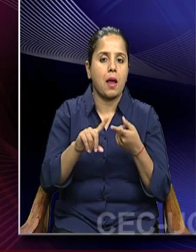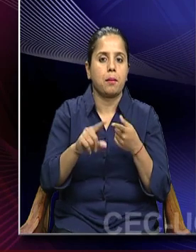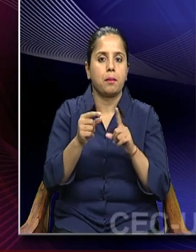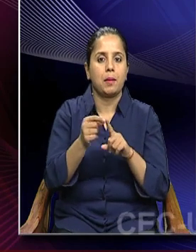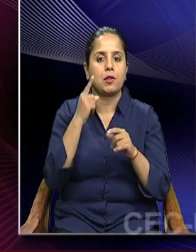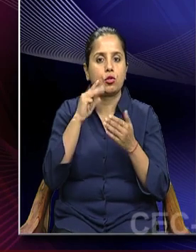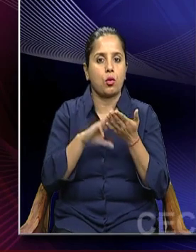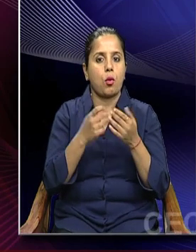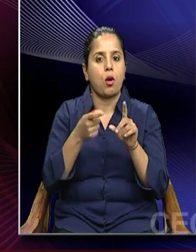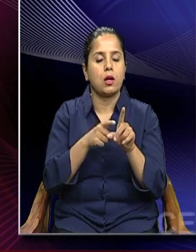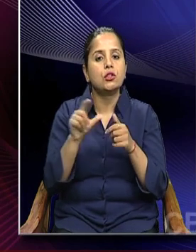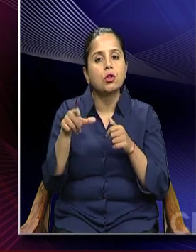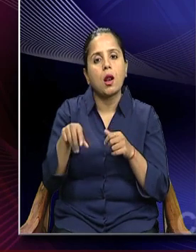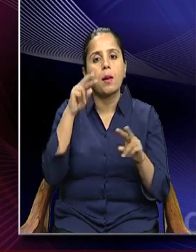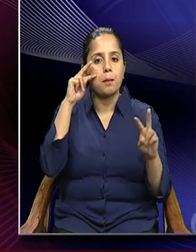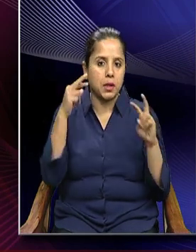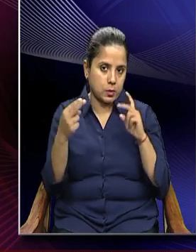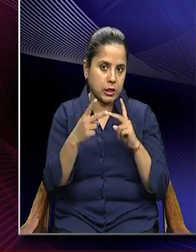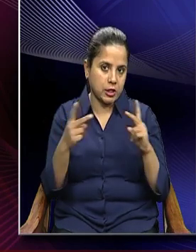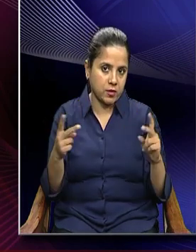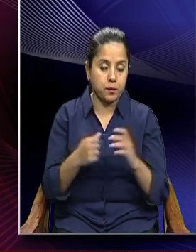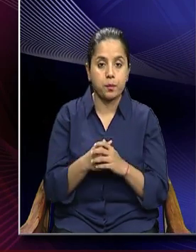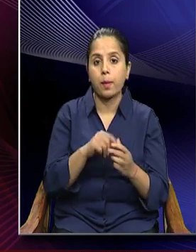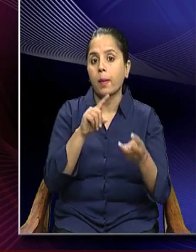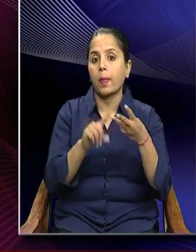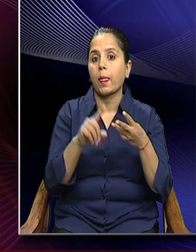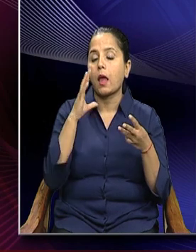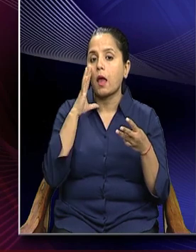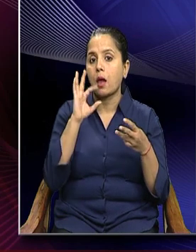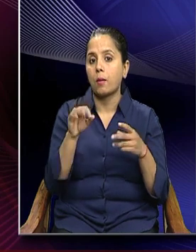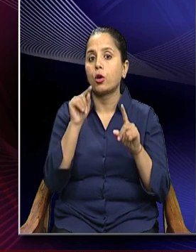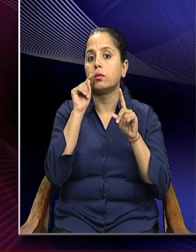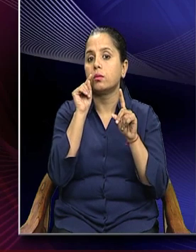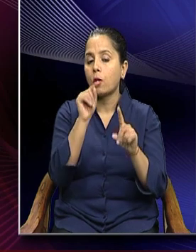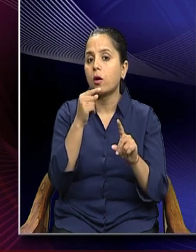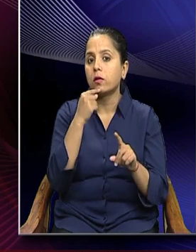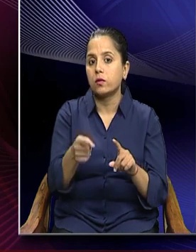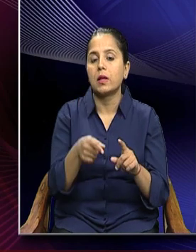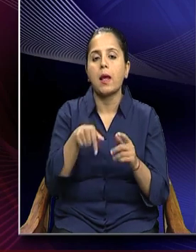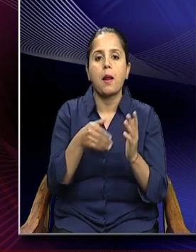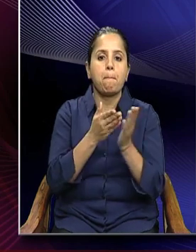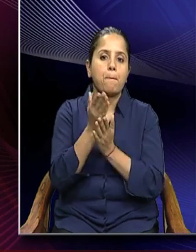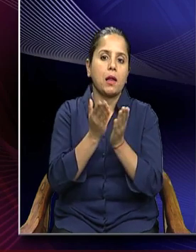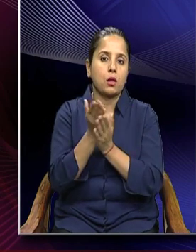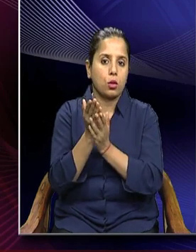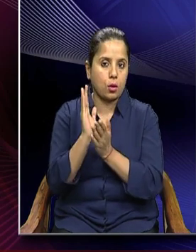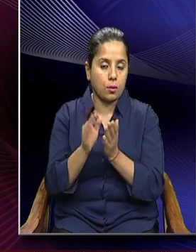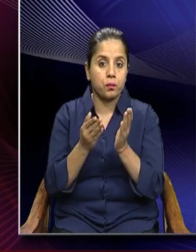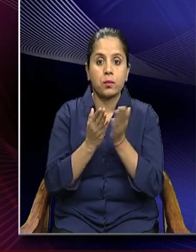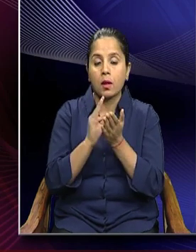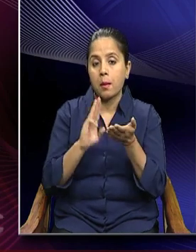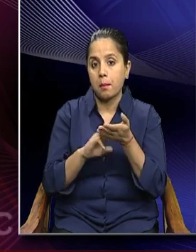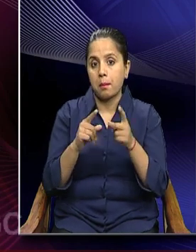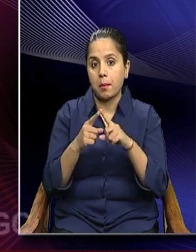epistemological perspective. Third important point of difference is methodology. The